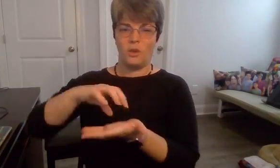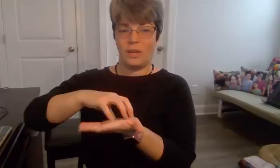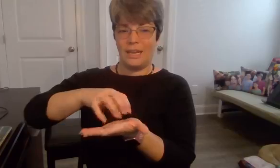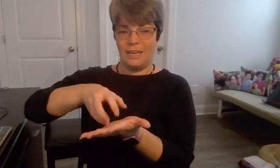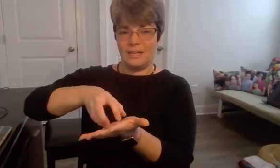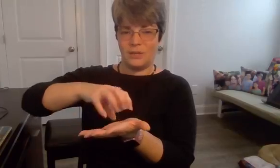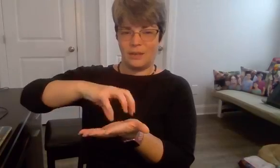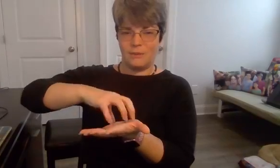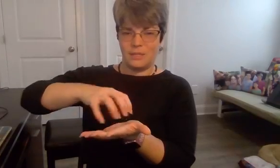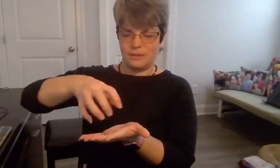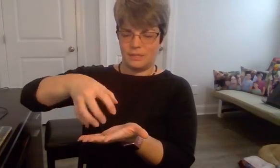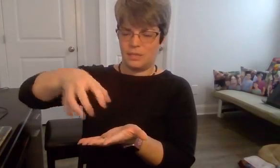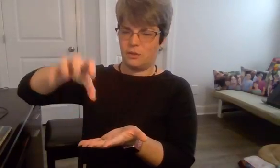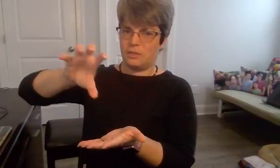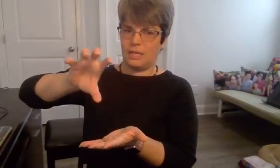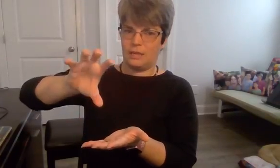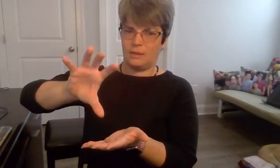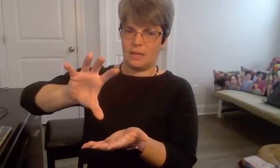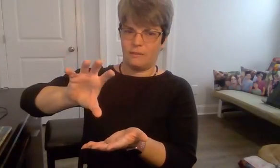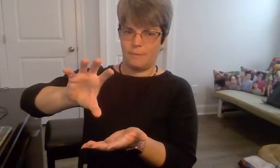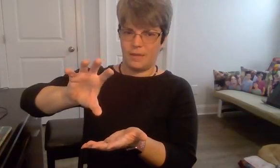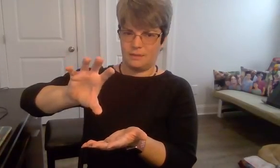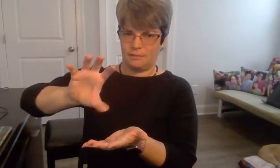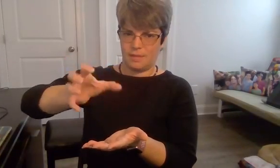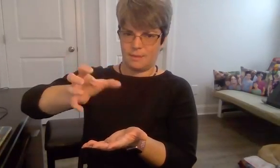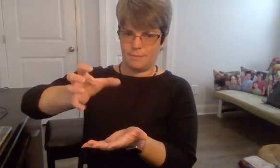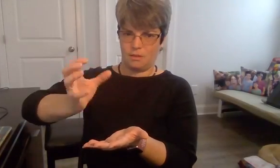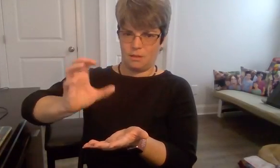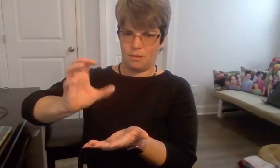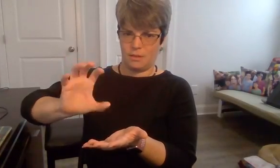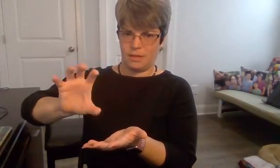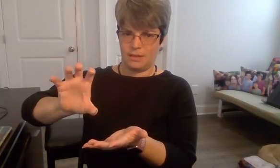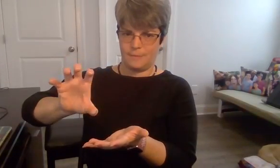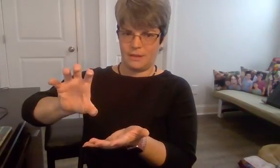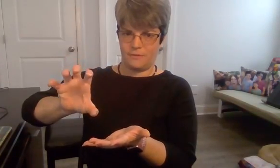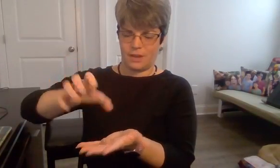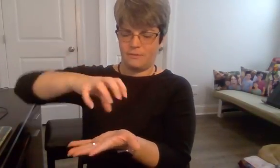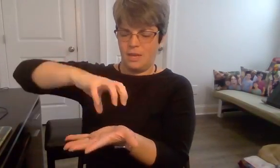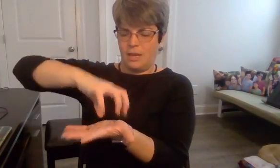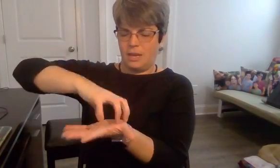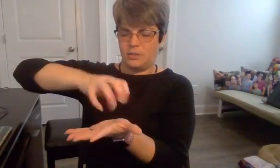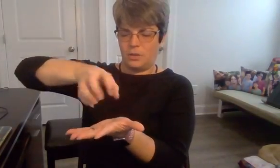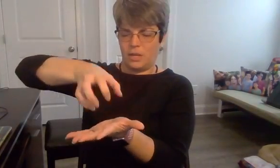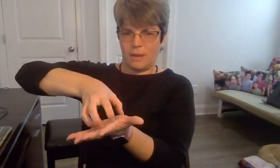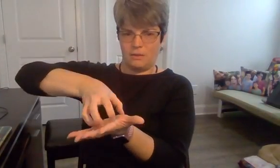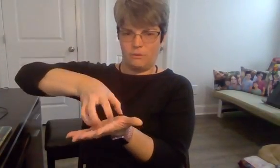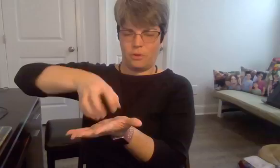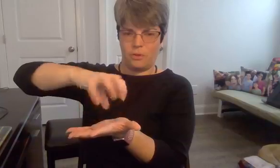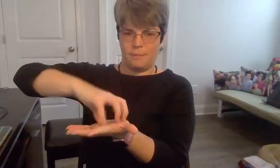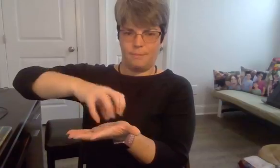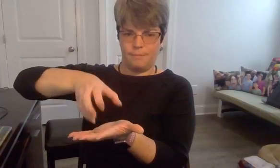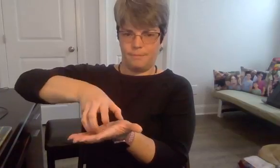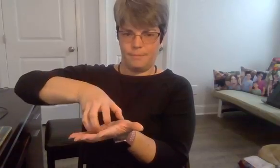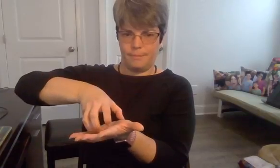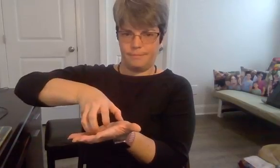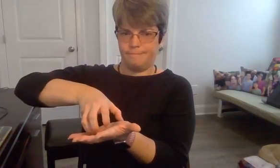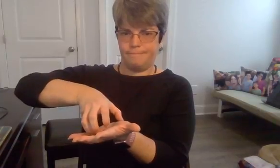Cookie, I didn't show you that one. So it's like you're taking kind of that bent claw thing, that bent 5, and turning it back and forth on a